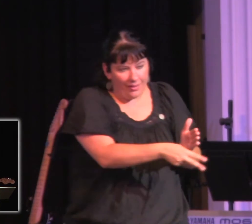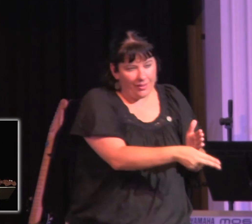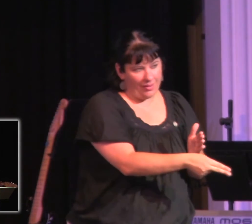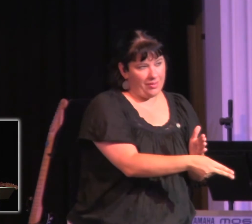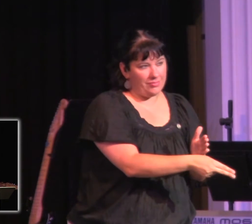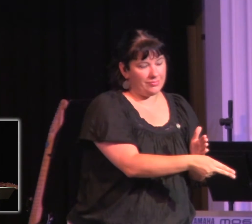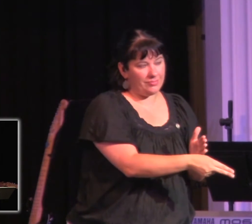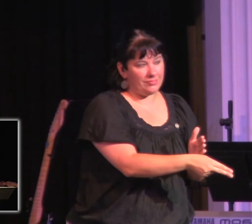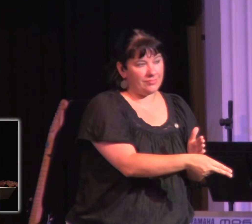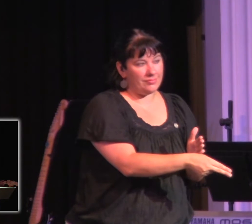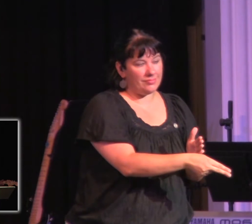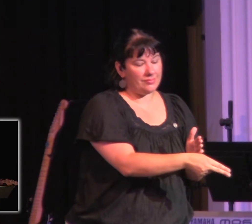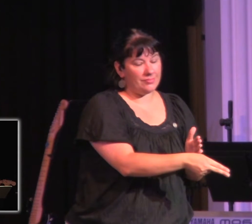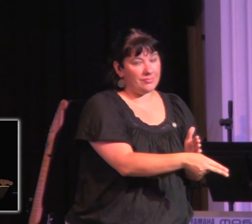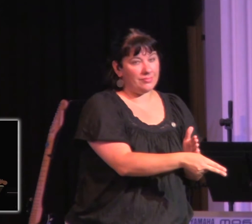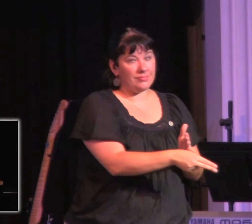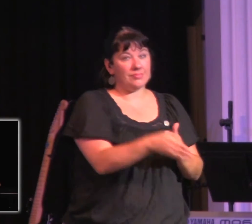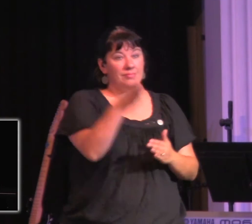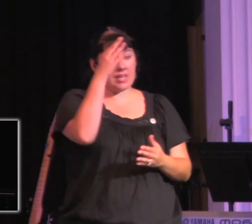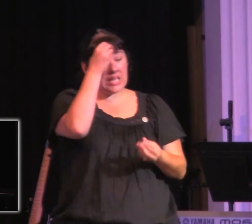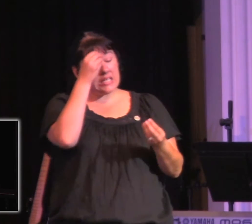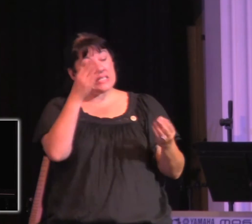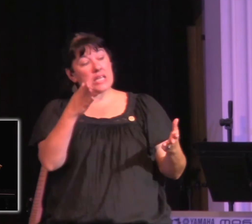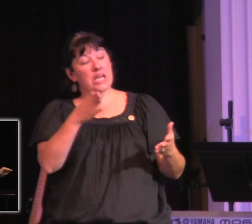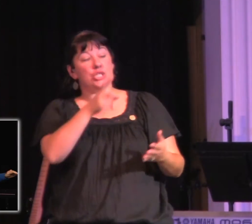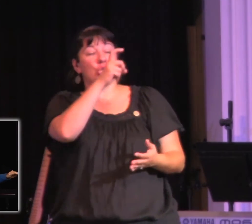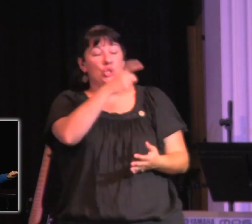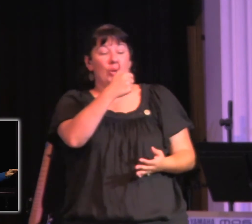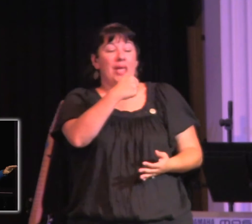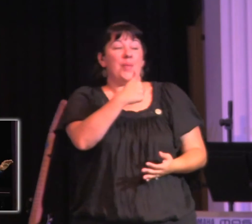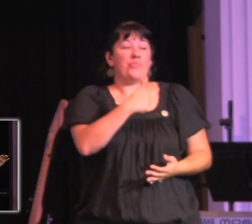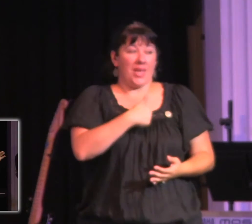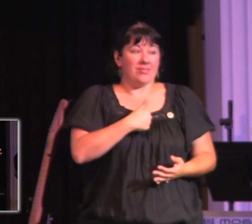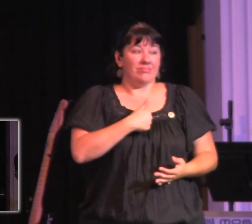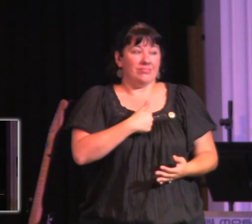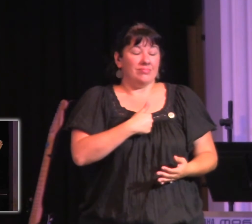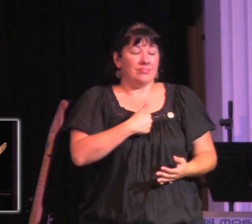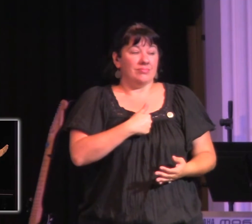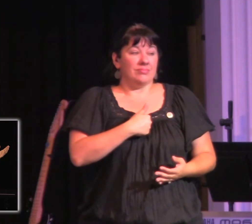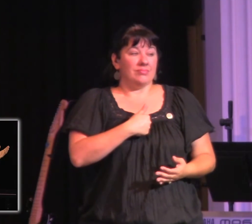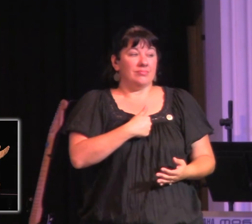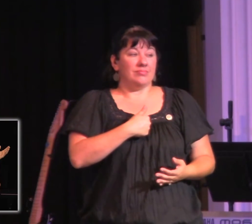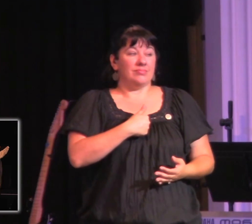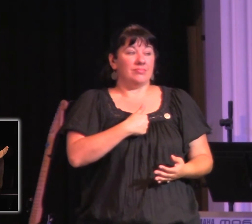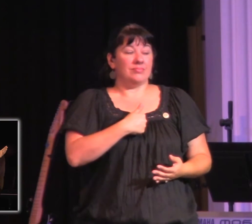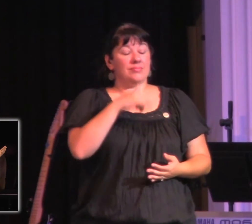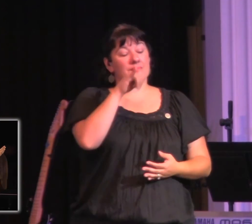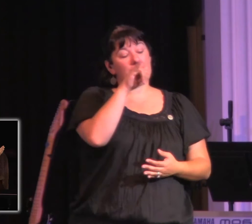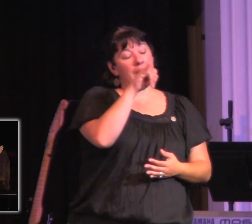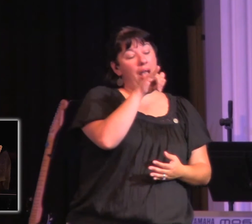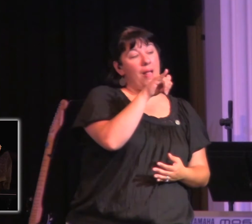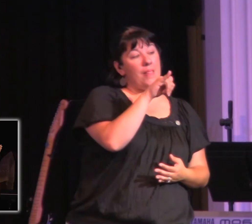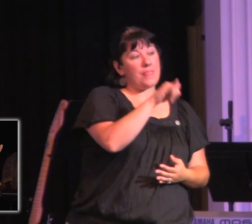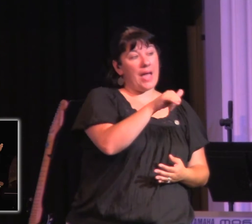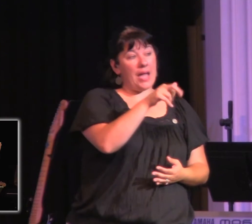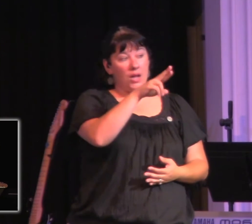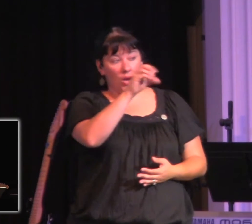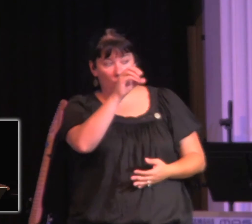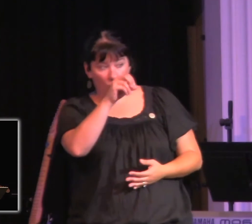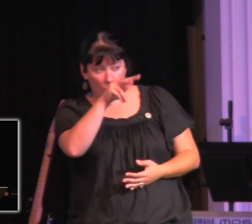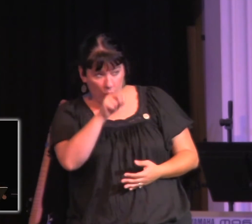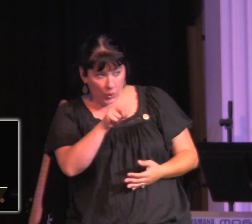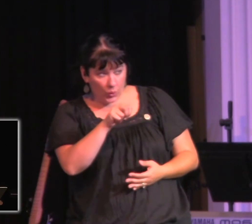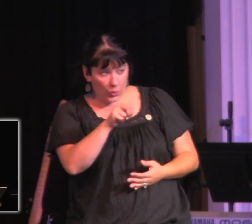my axe to the root. And whenever I cut the tree down, the fruit is going to go away.